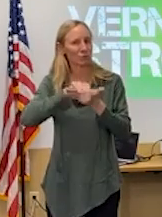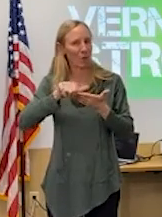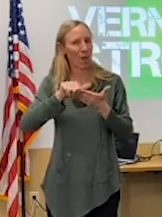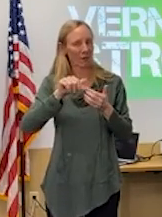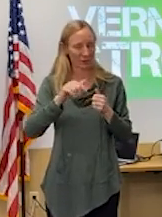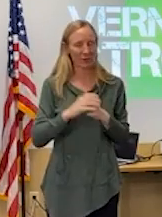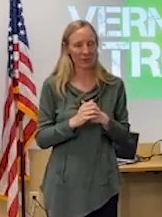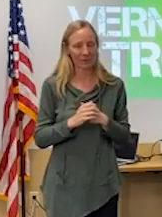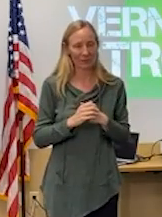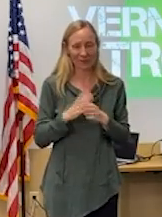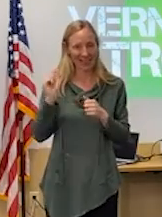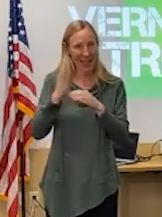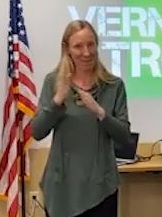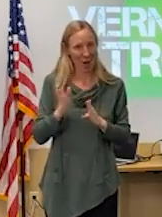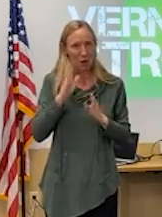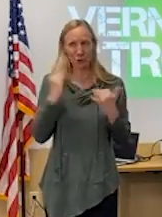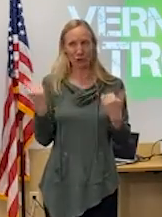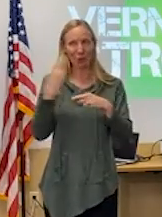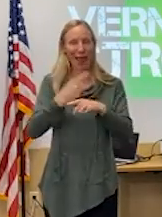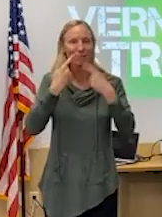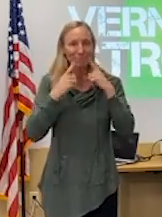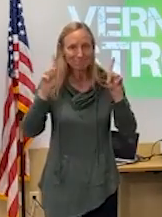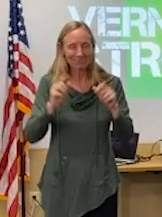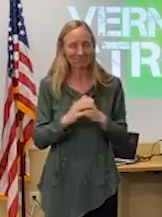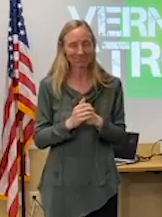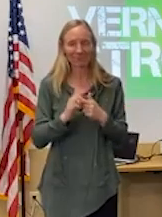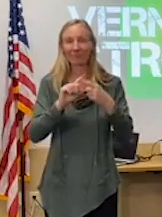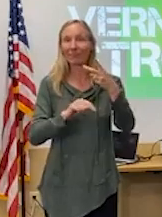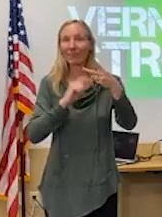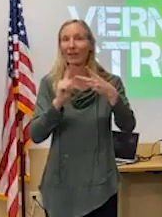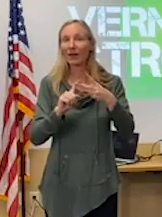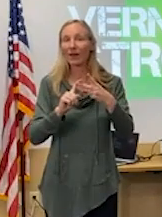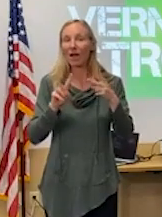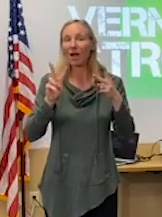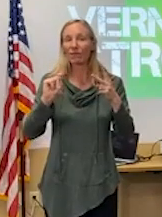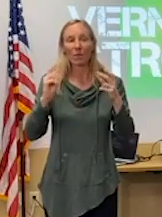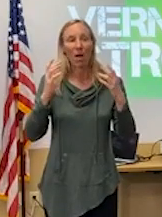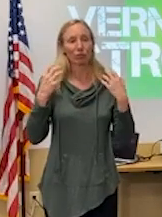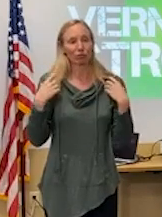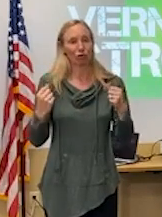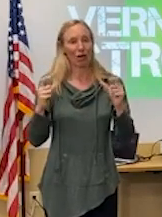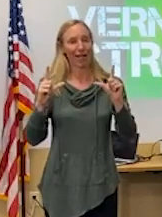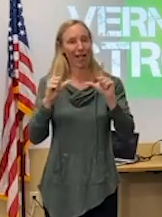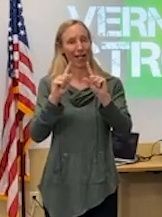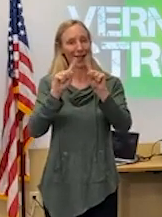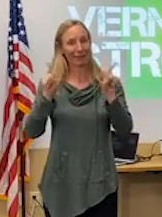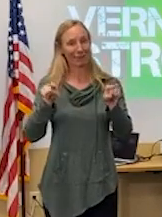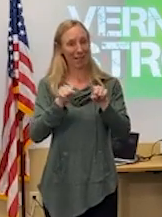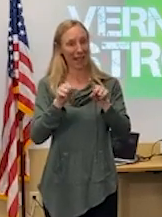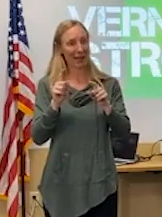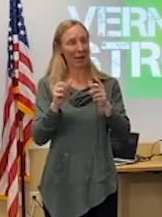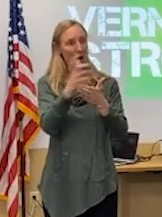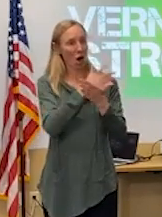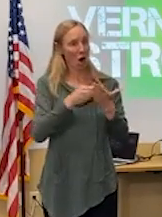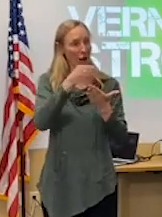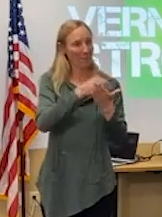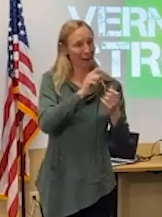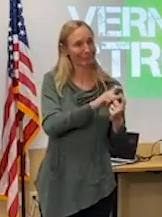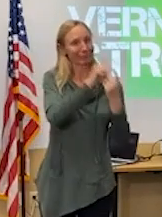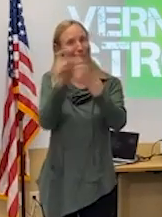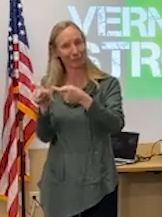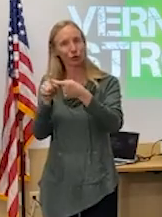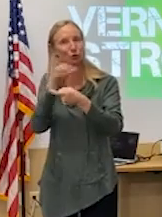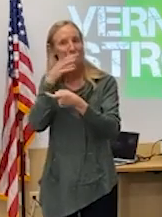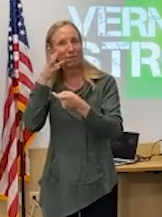partnership today. The Vermont Strong license plate resources will go into the fund and really help advance the work we're doing to